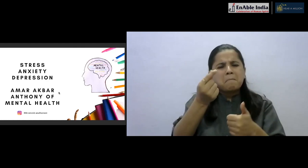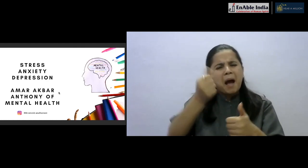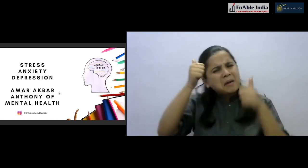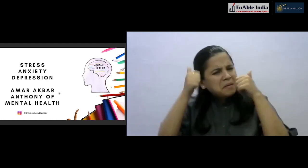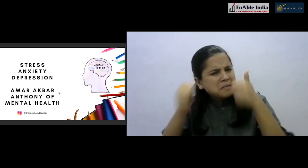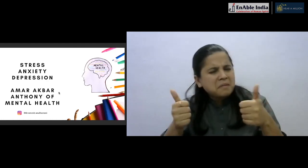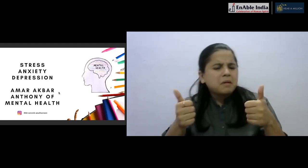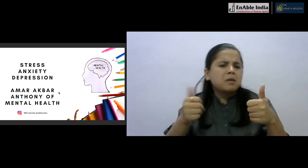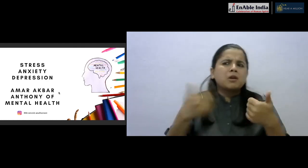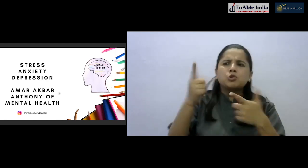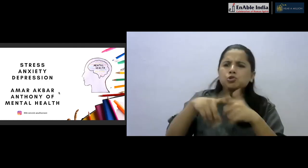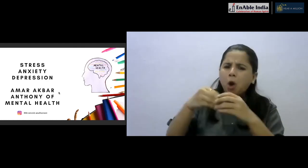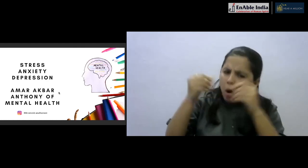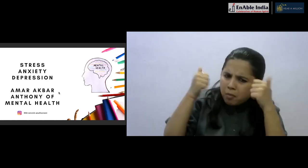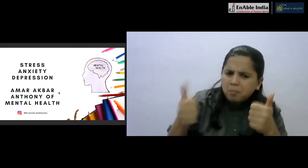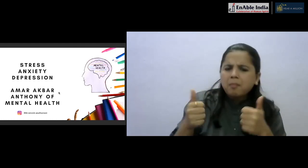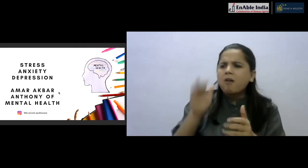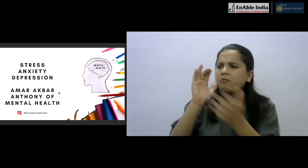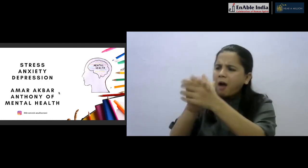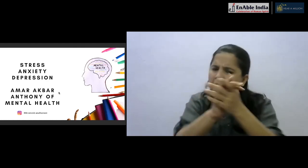okay, otherwise life is okay,